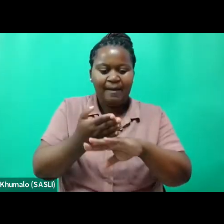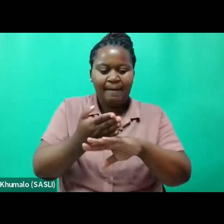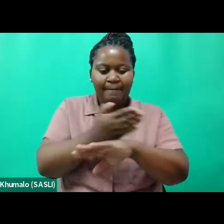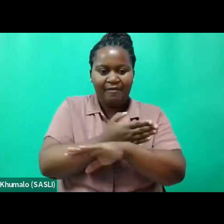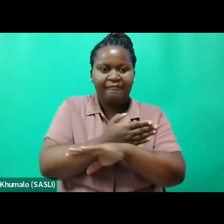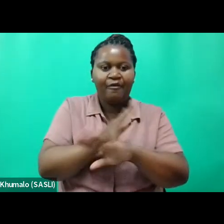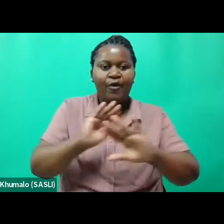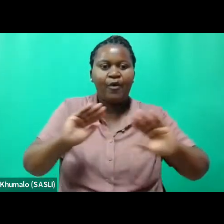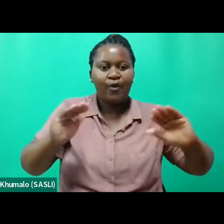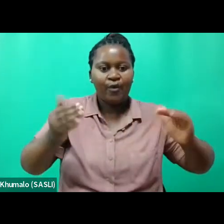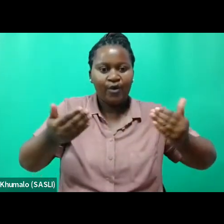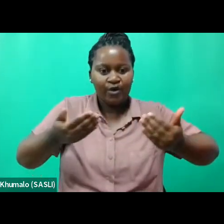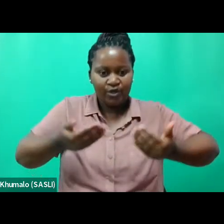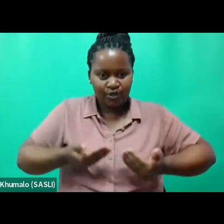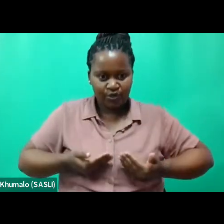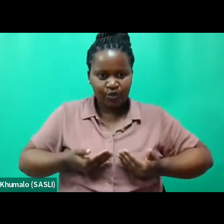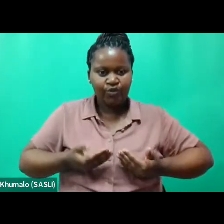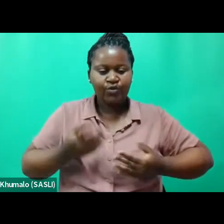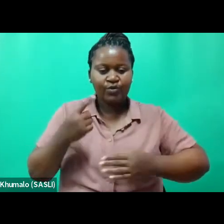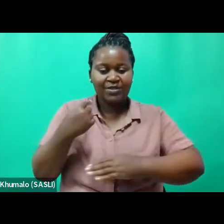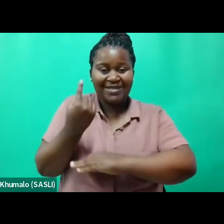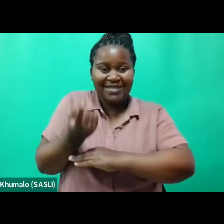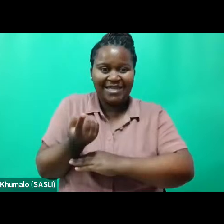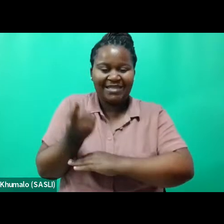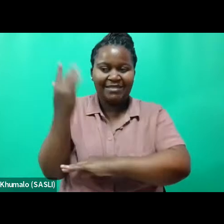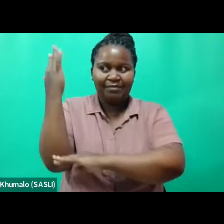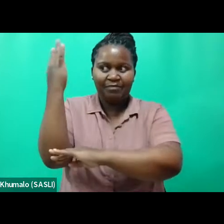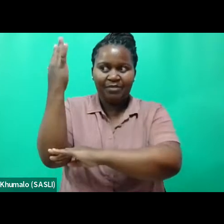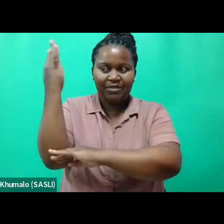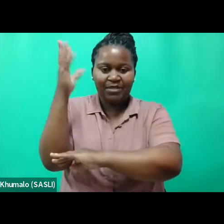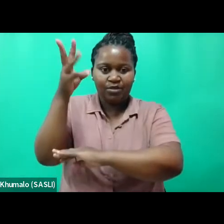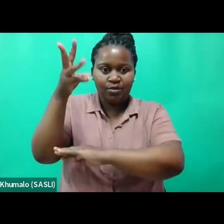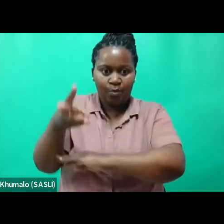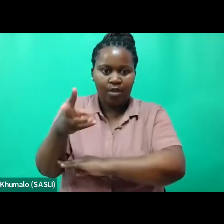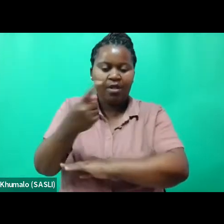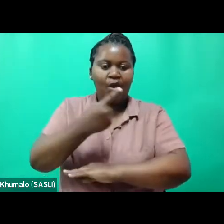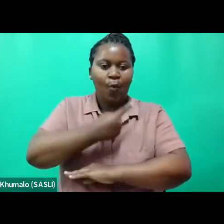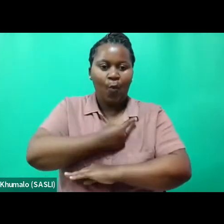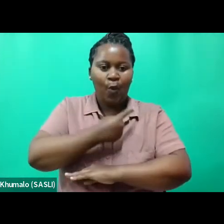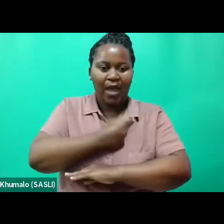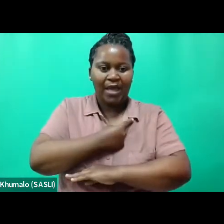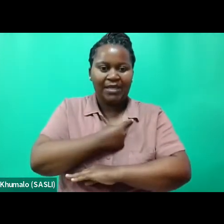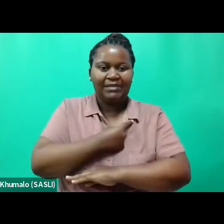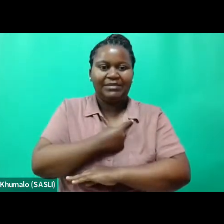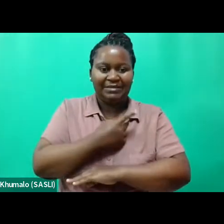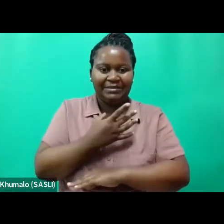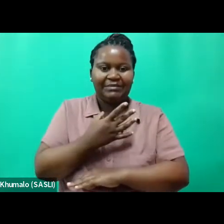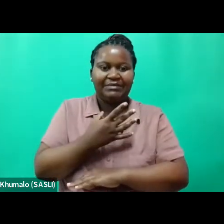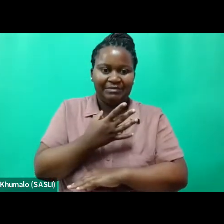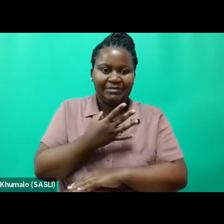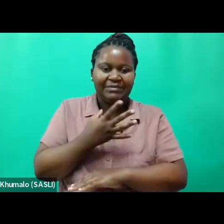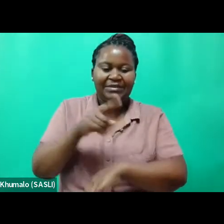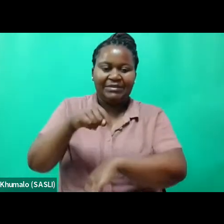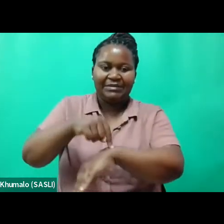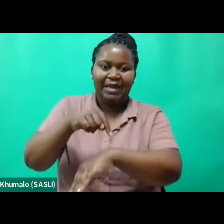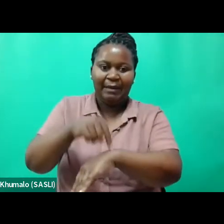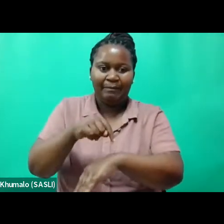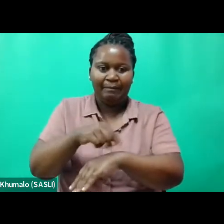introduce the next presenter, because we're already into their time. Thank